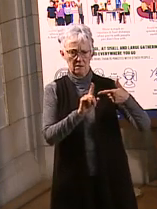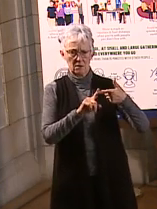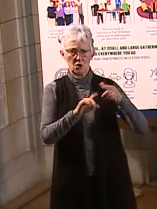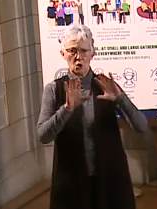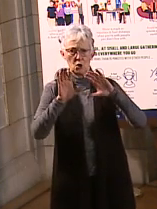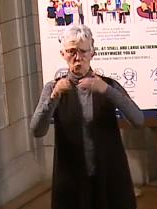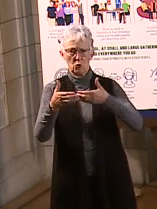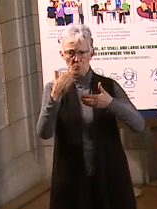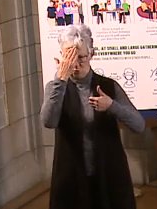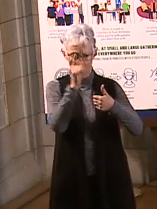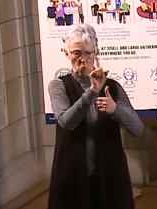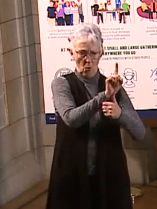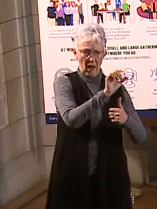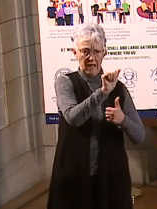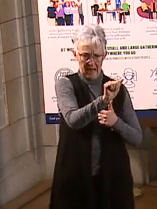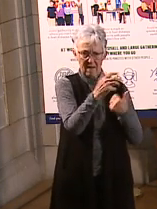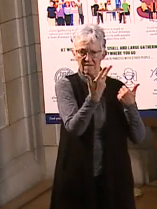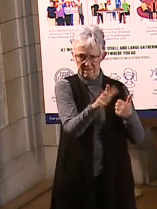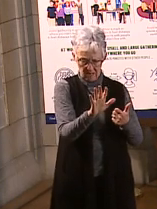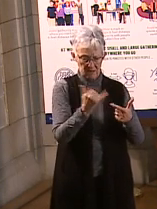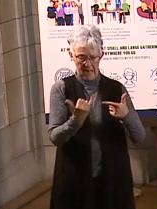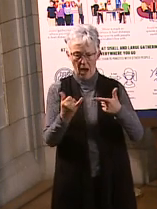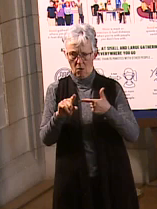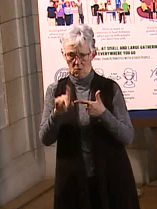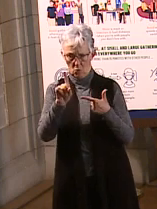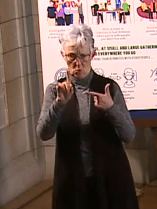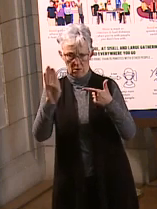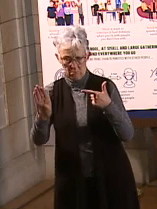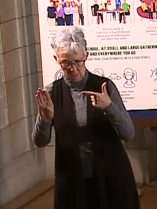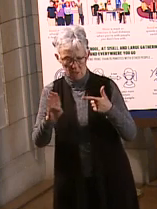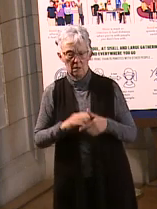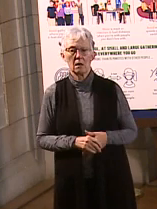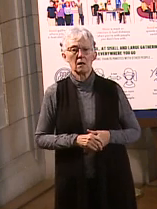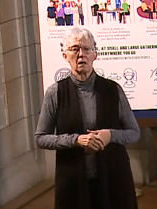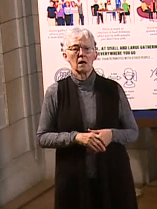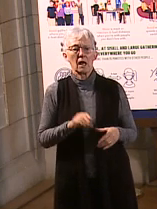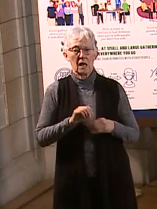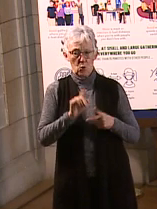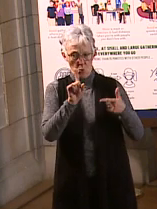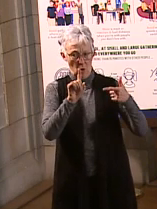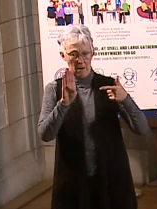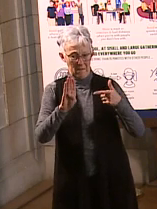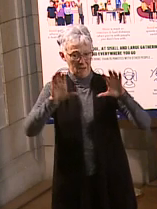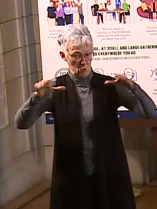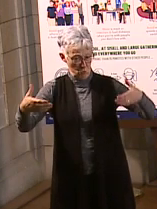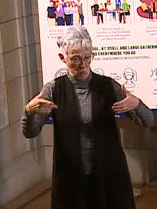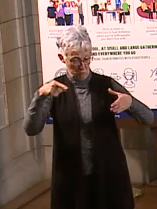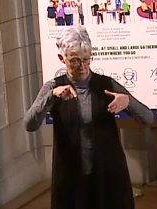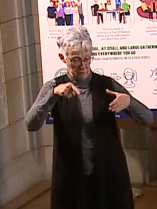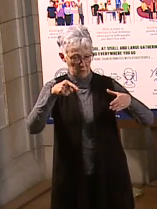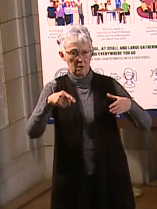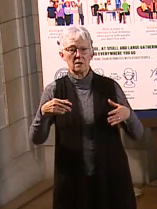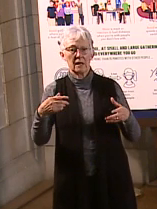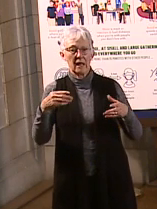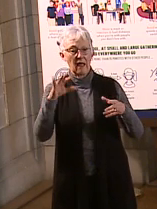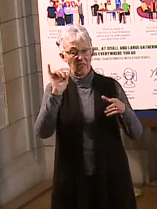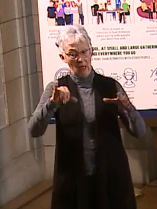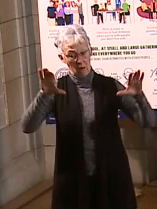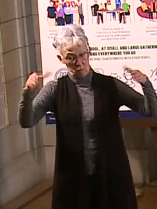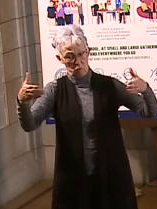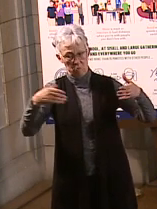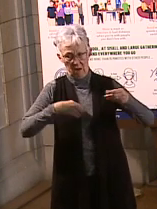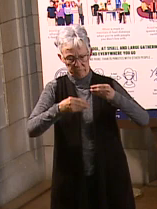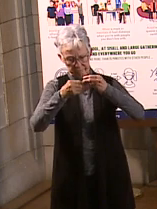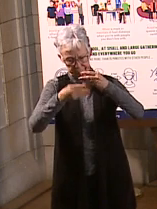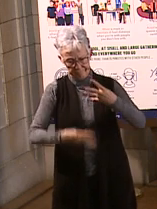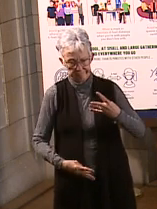there. So as I talked about last week, in Phase 1B, we are prioritizing, I've asked the public health departments to